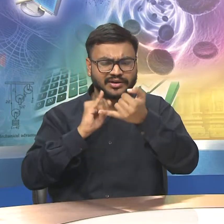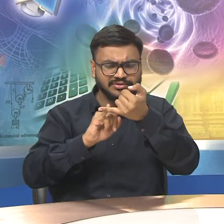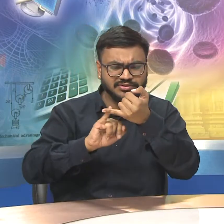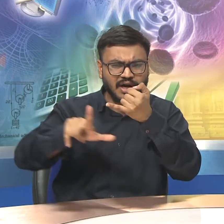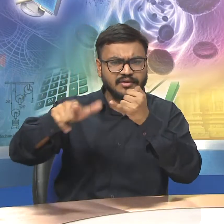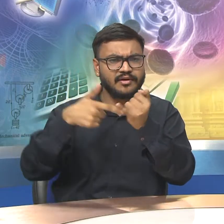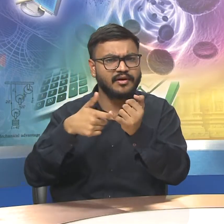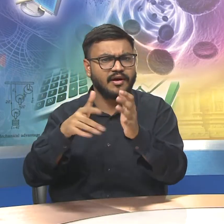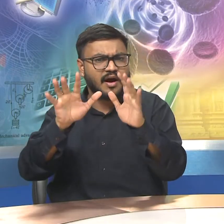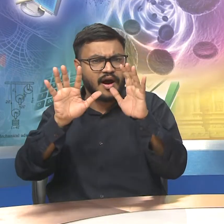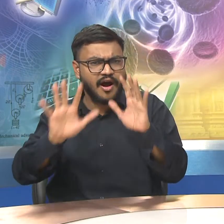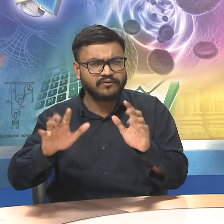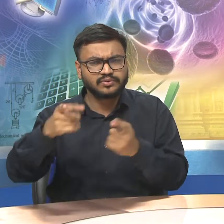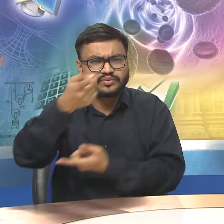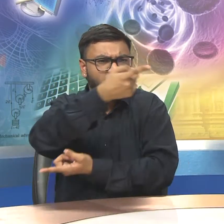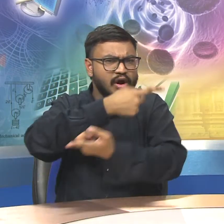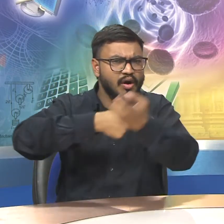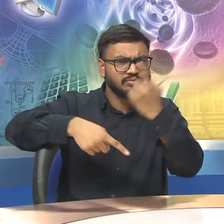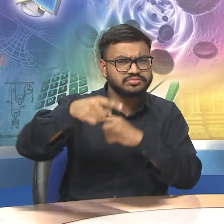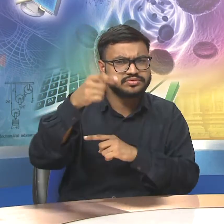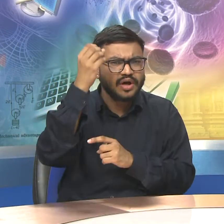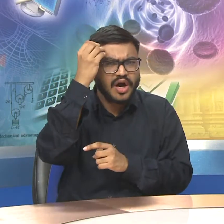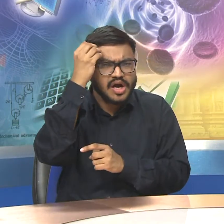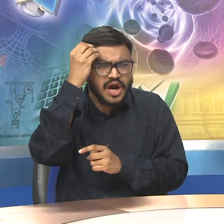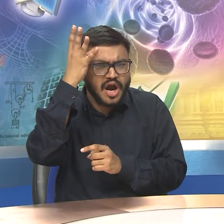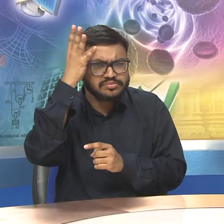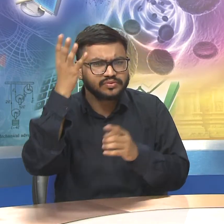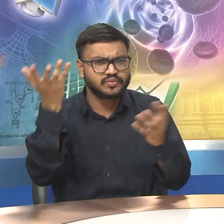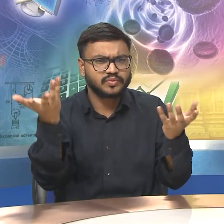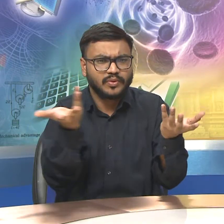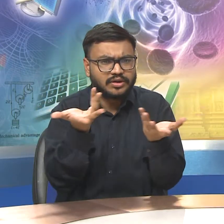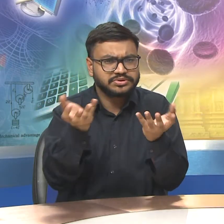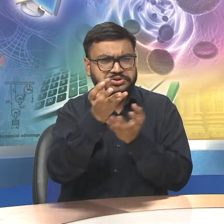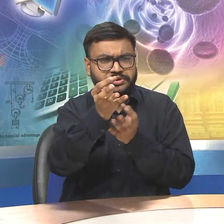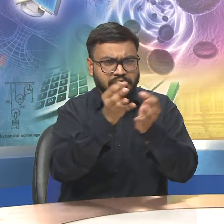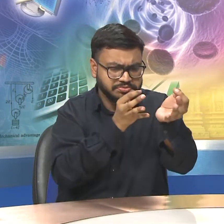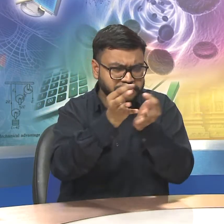demonstrate an awareness of manual and non-manual components in ISL.